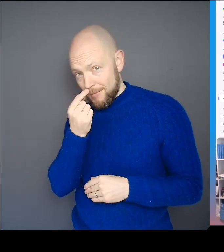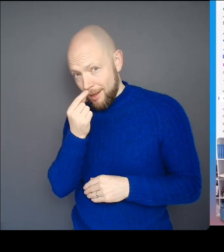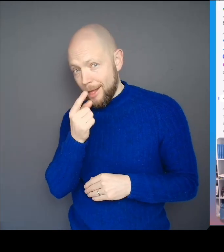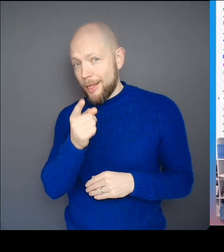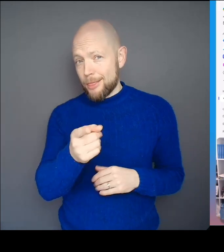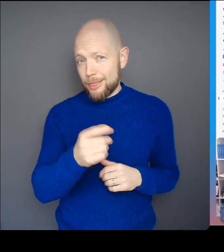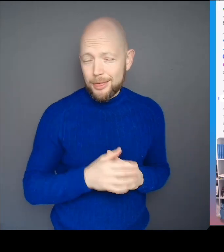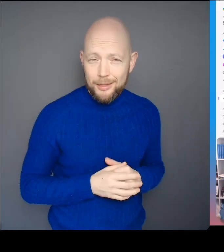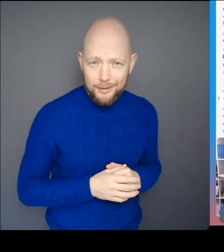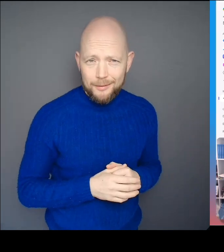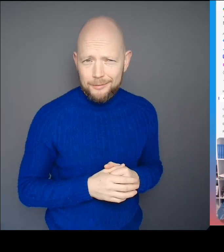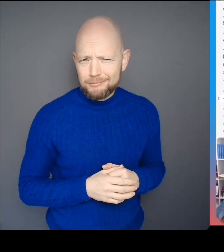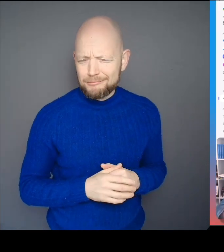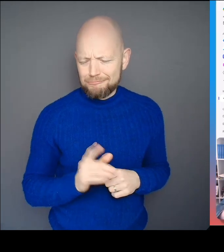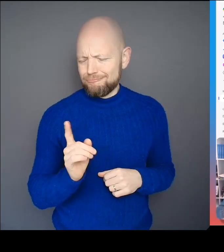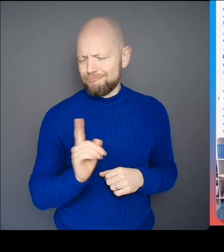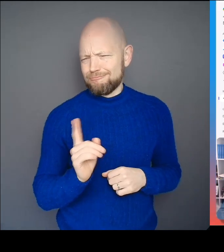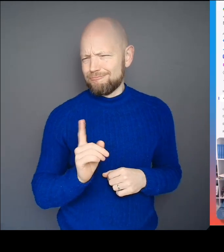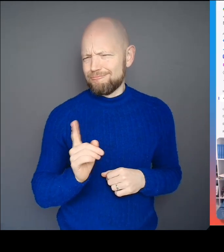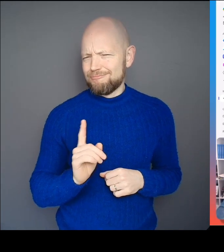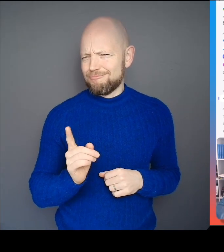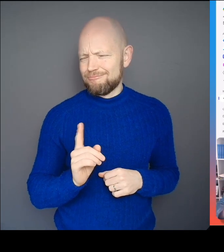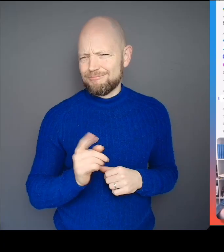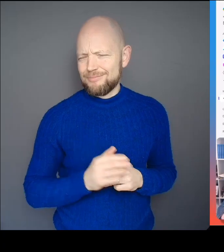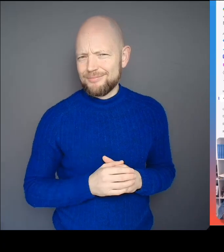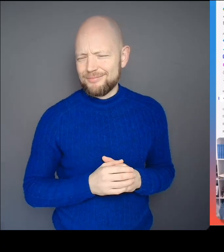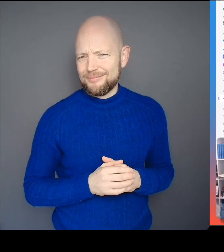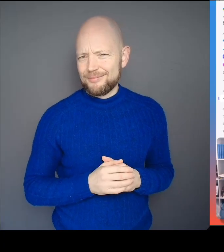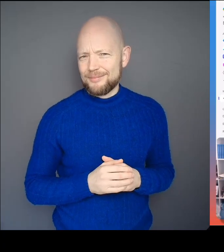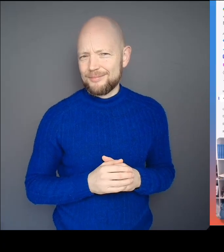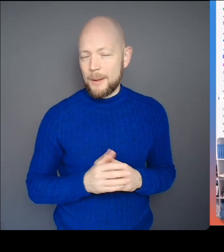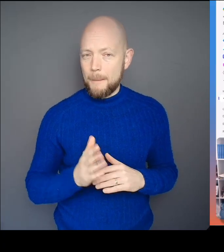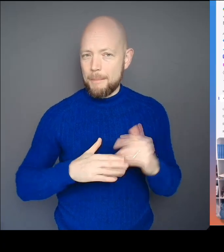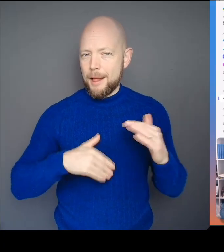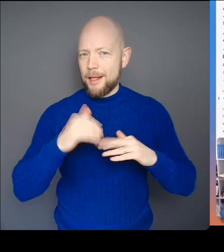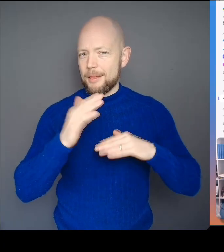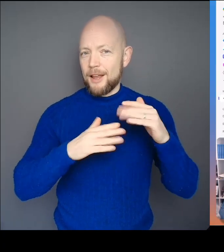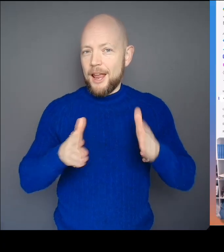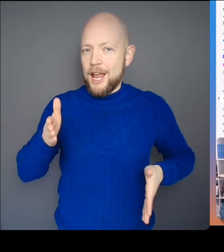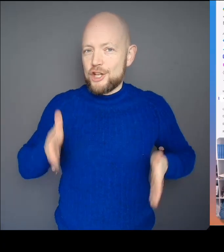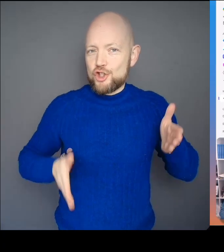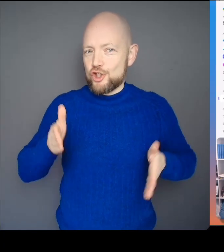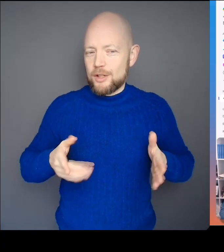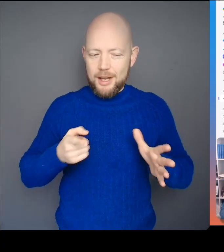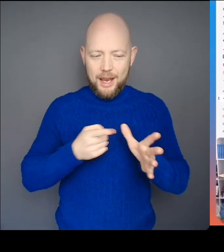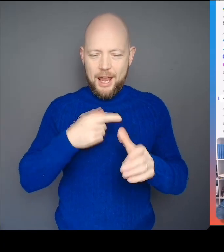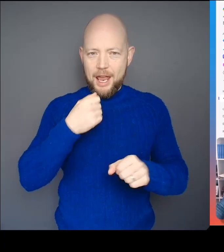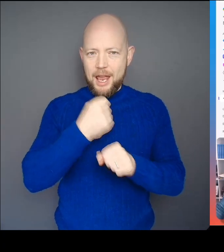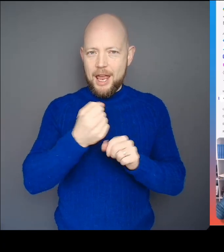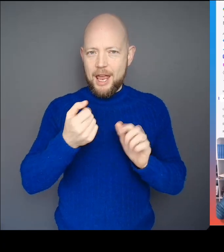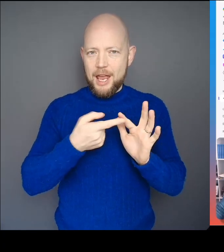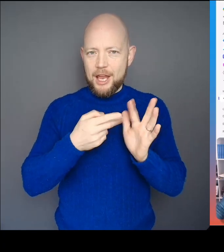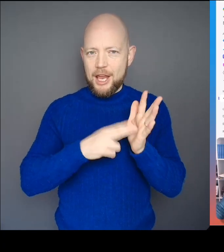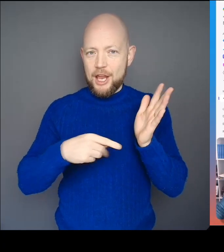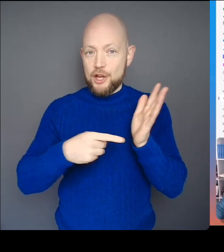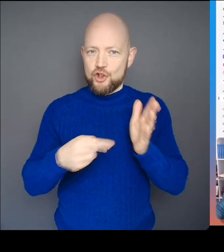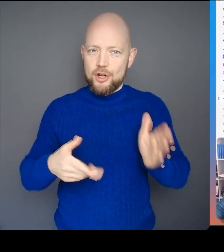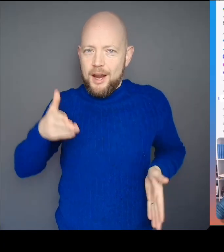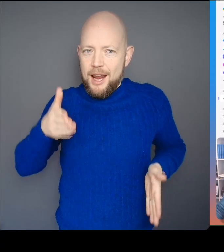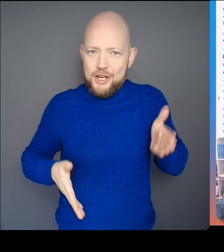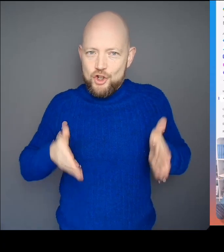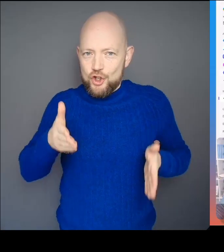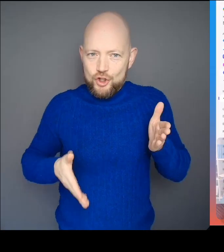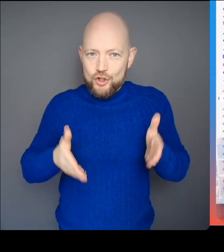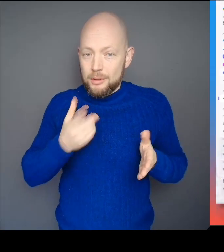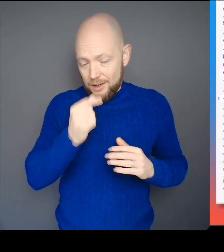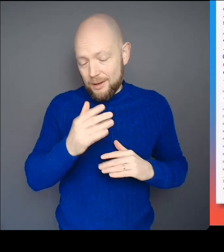way that it behaves and customize the types of output and to get more detailed with it, then we can build agents. So